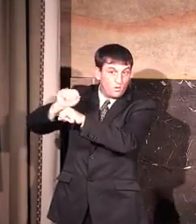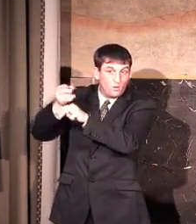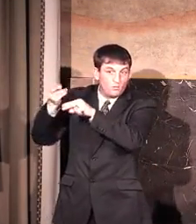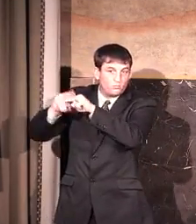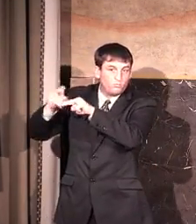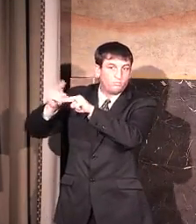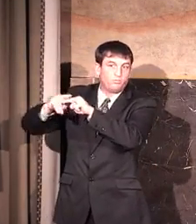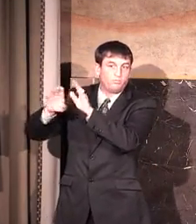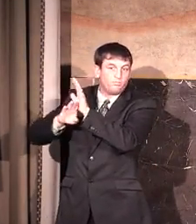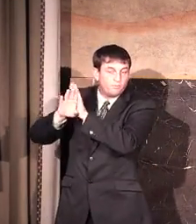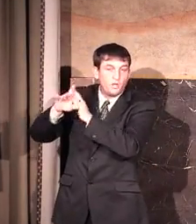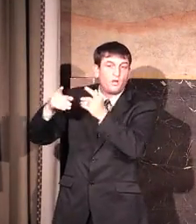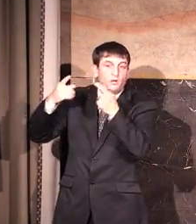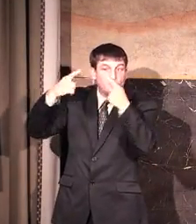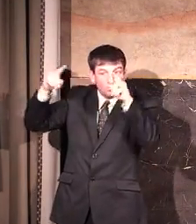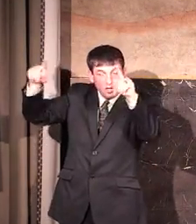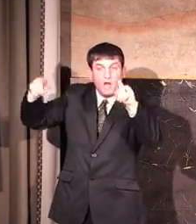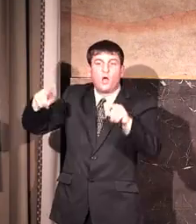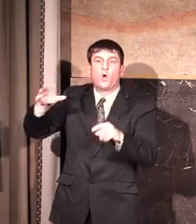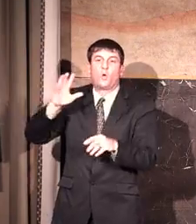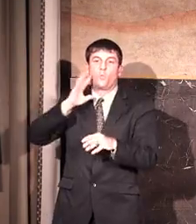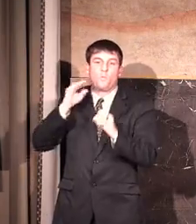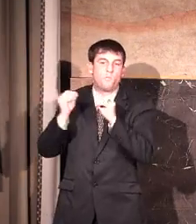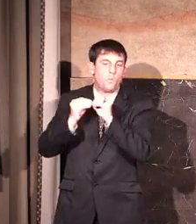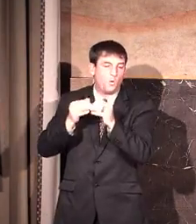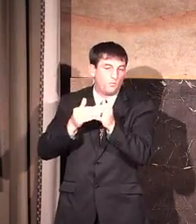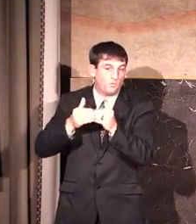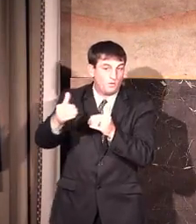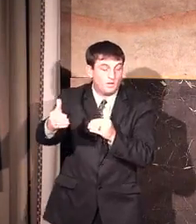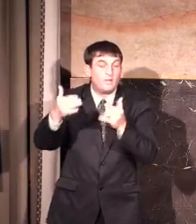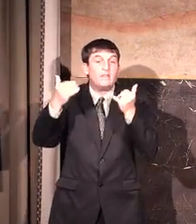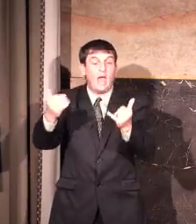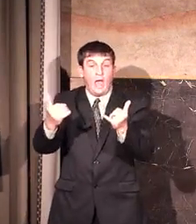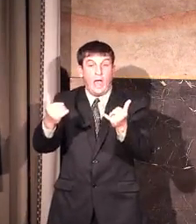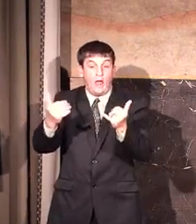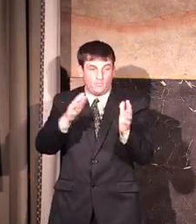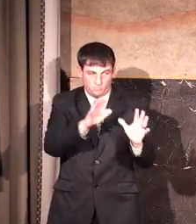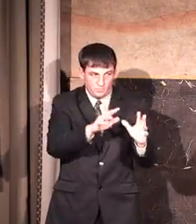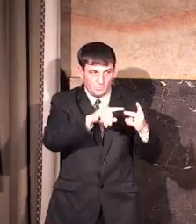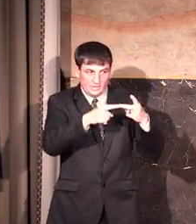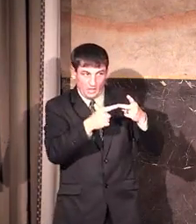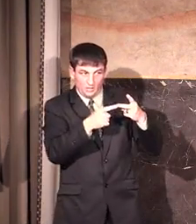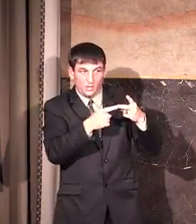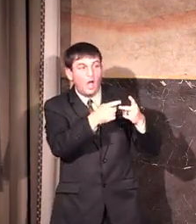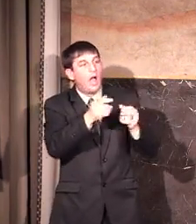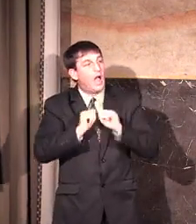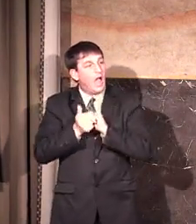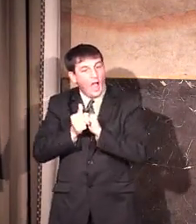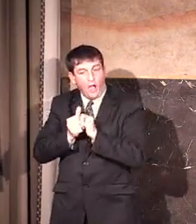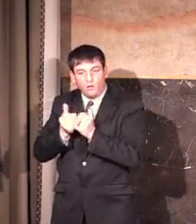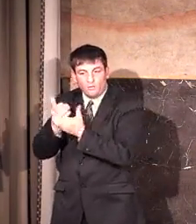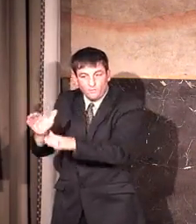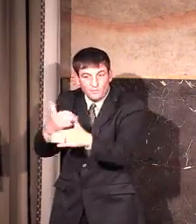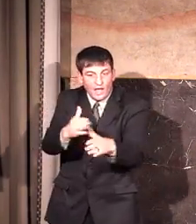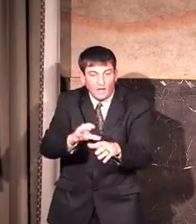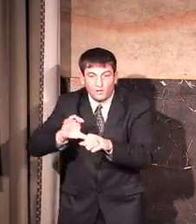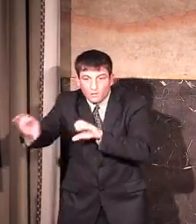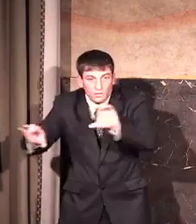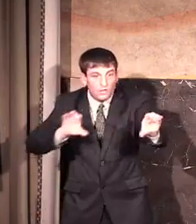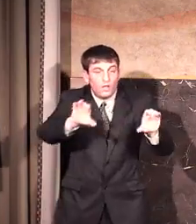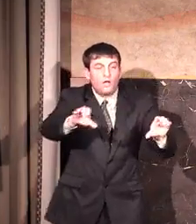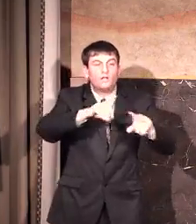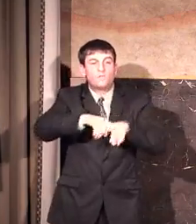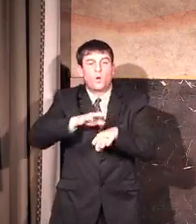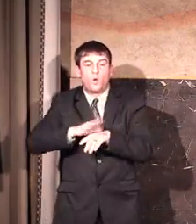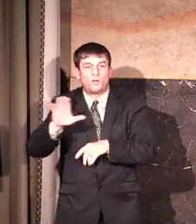more set going forward. How we distribute those is through both the partnerships that we have with existing labs, because we want